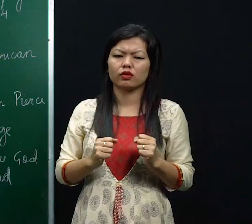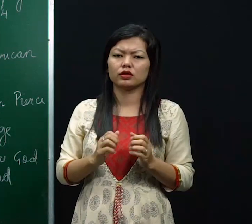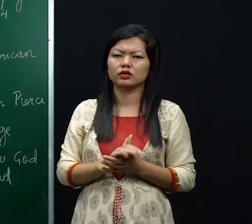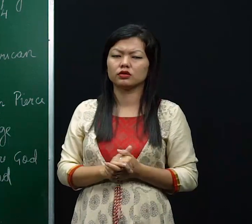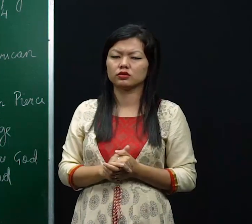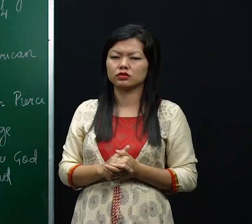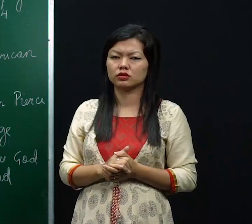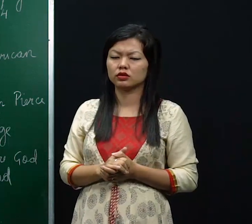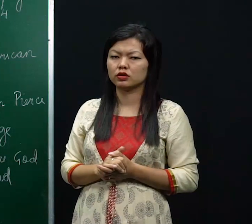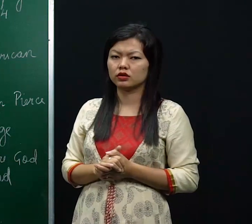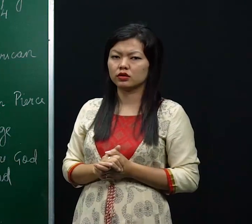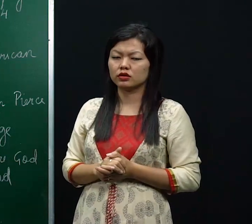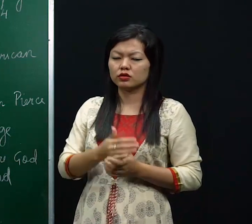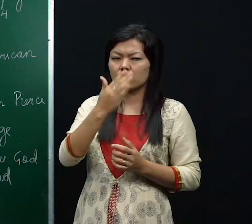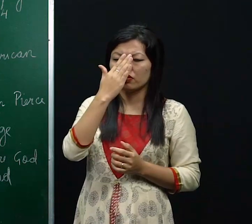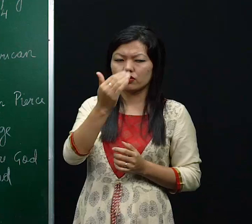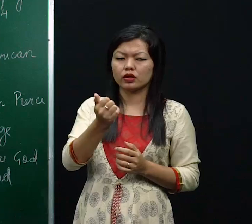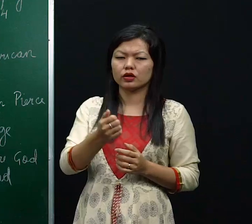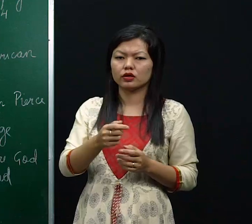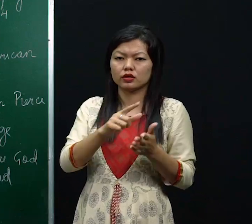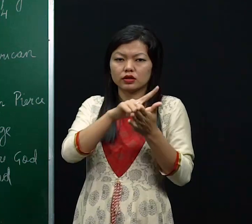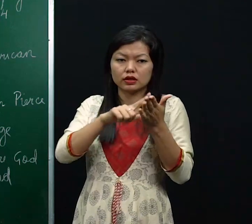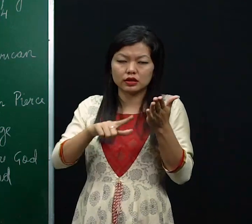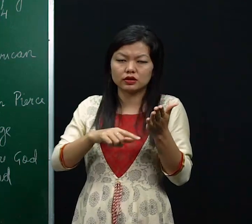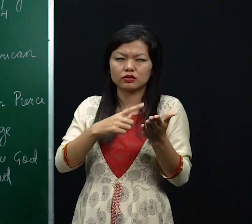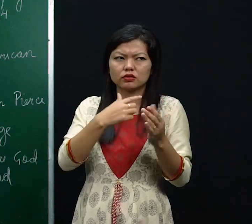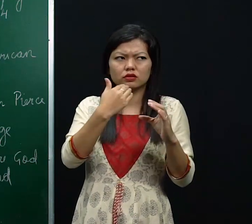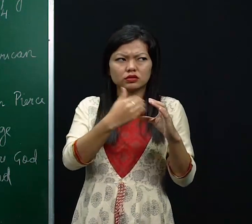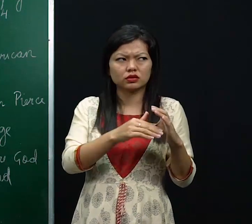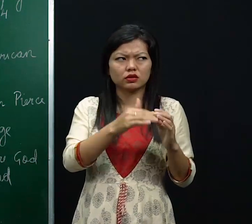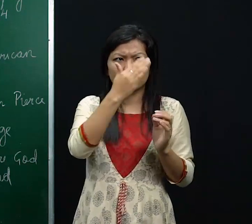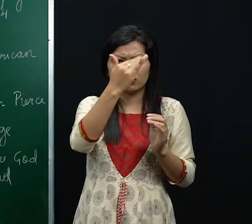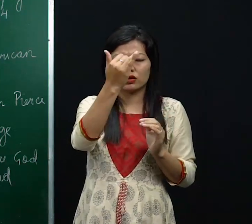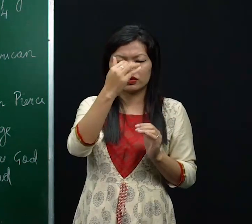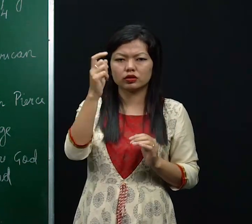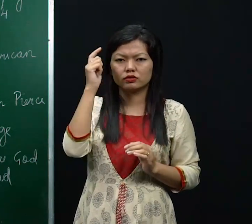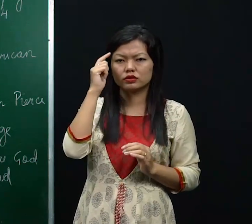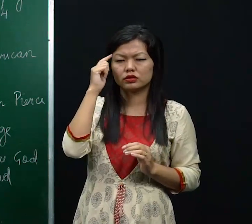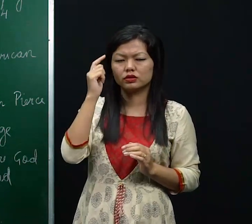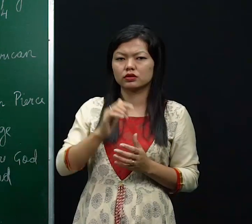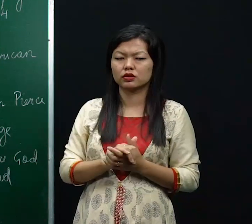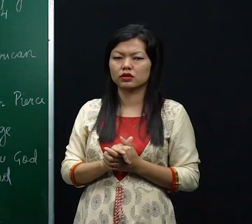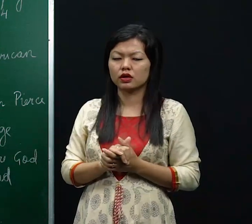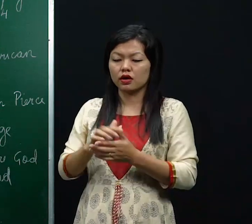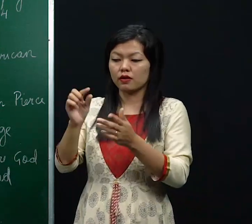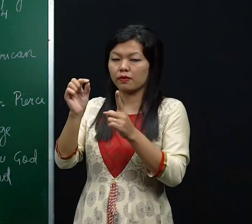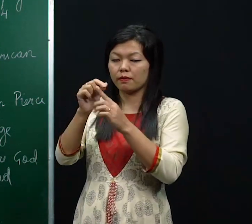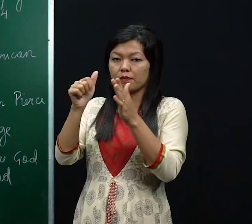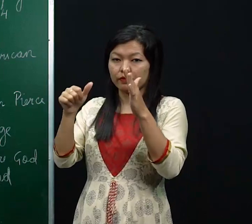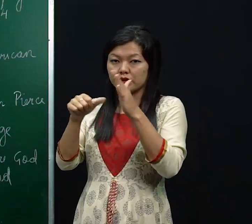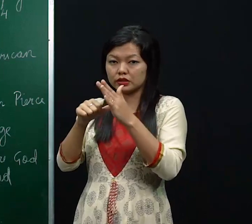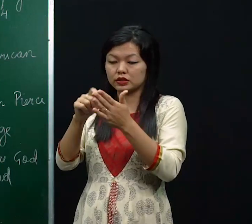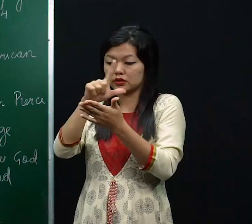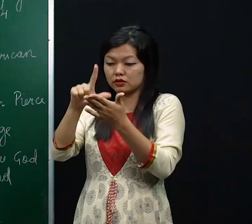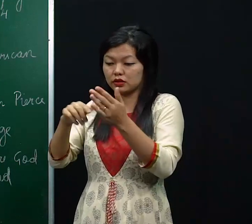advanced group of people, can survive without the help or without the friendship of the tribals. But he also